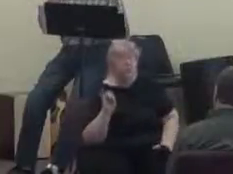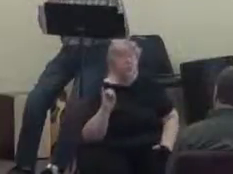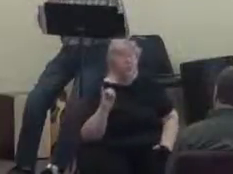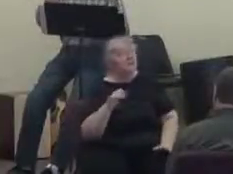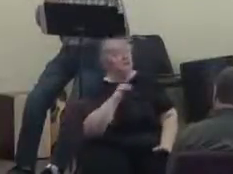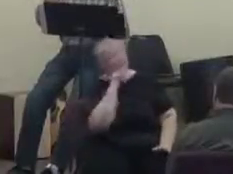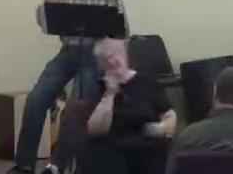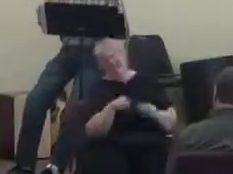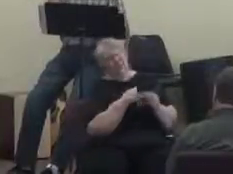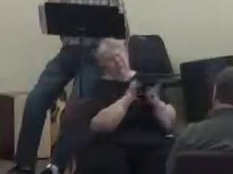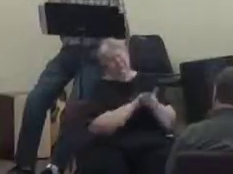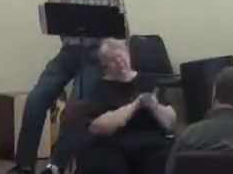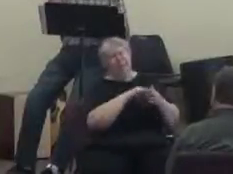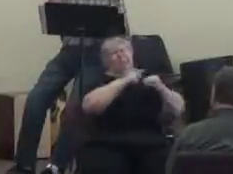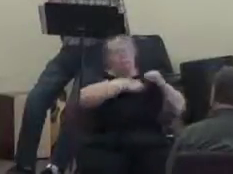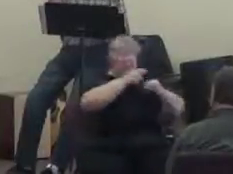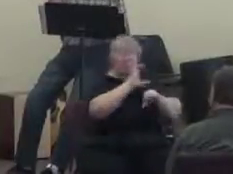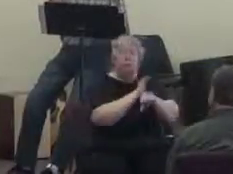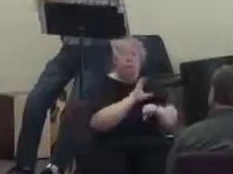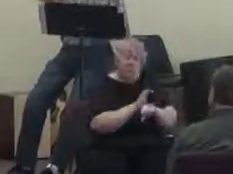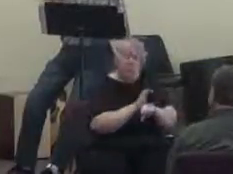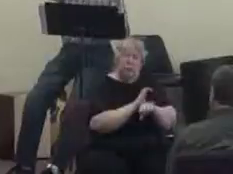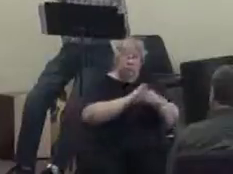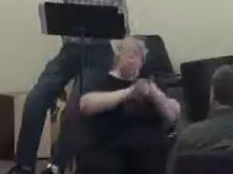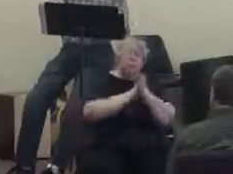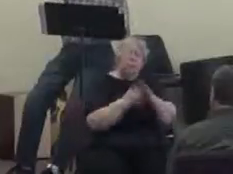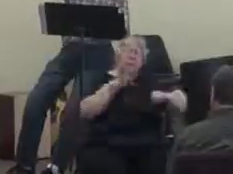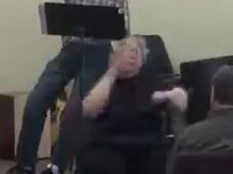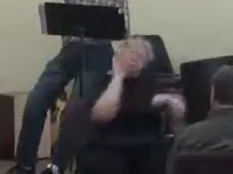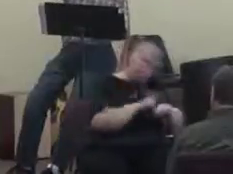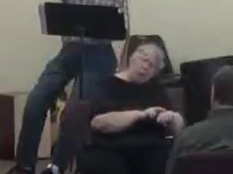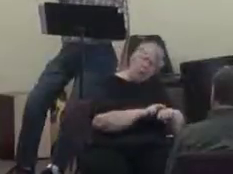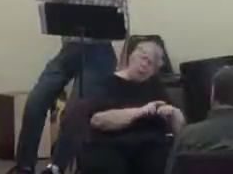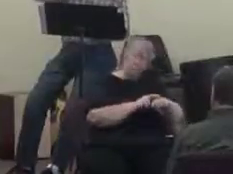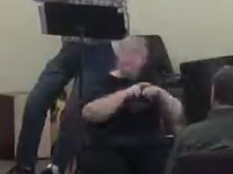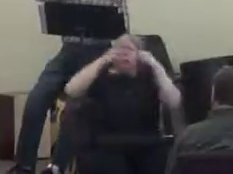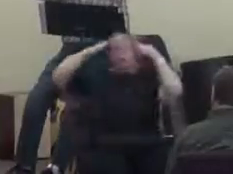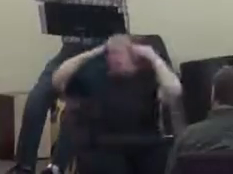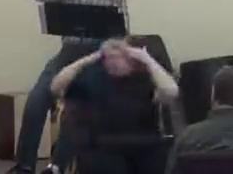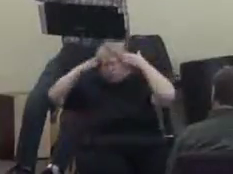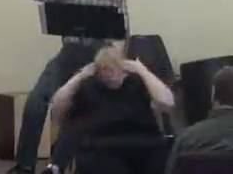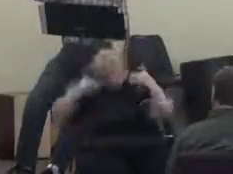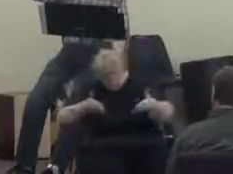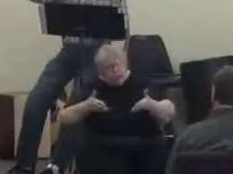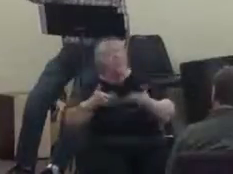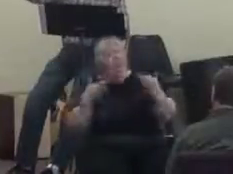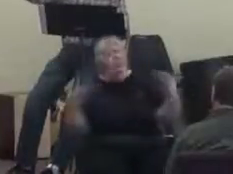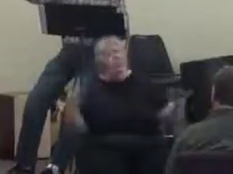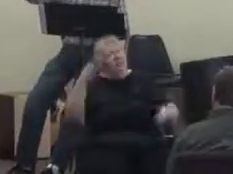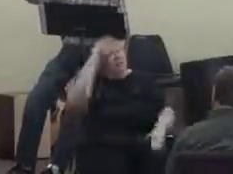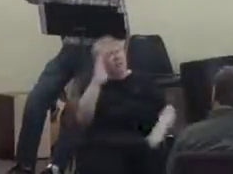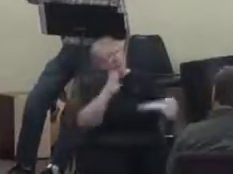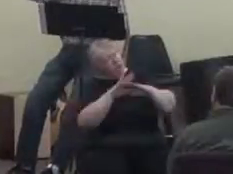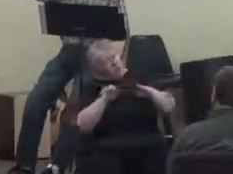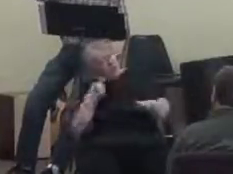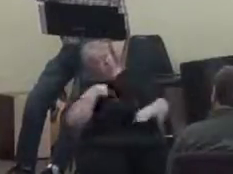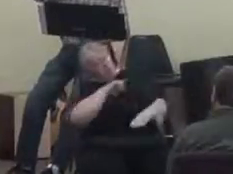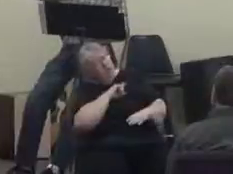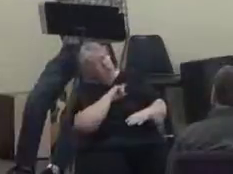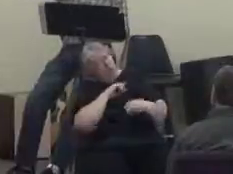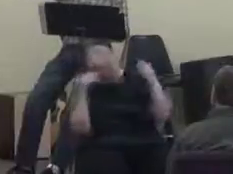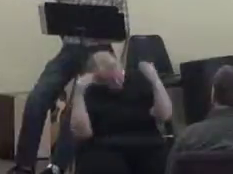the church. It's about being a rock. It's about being focused on what Jesus has called you and me to.